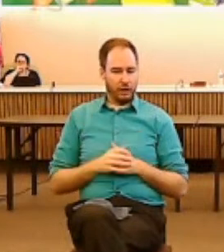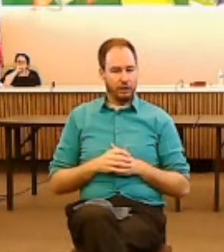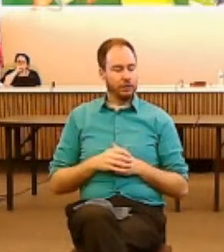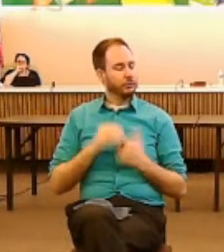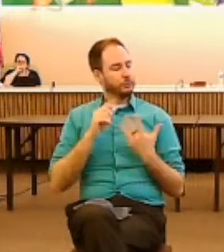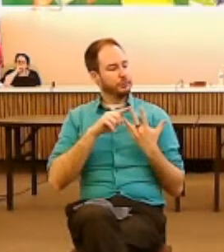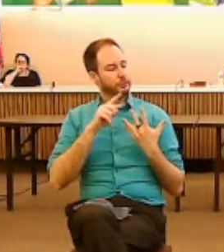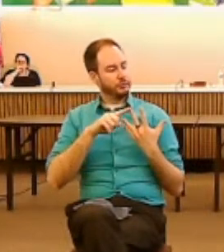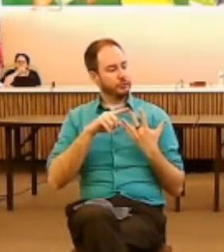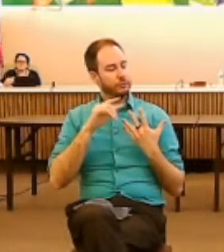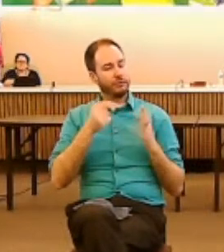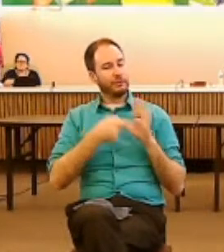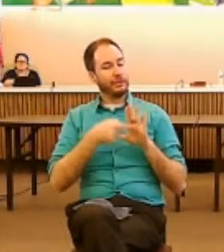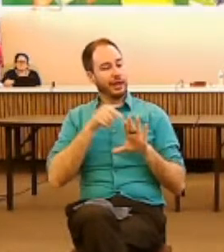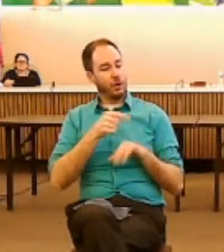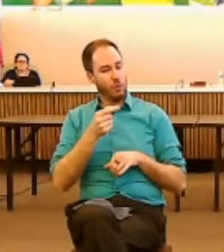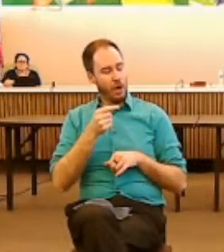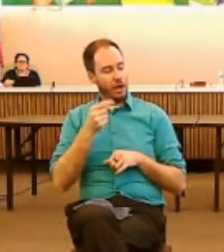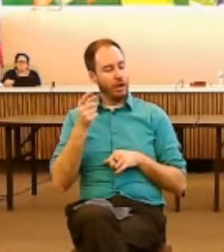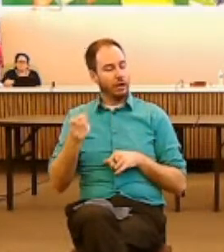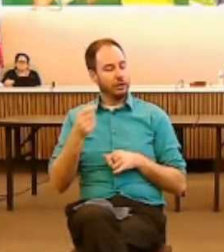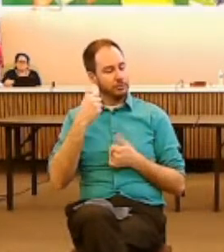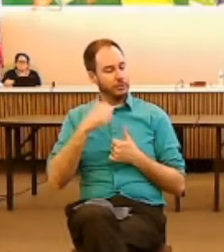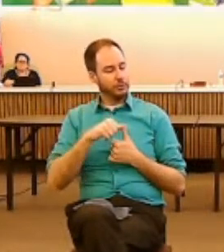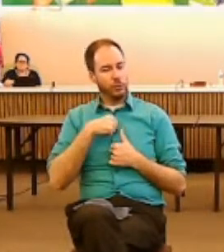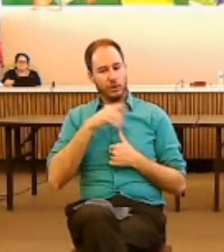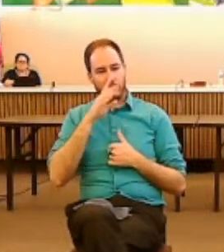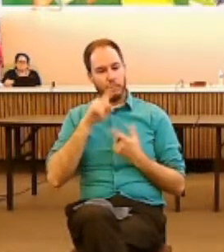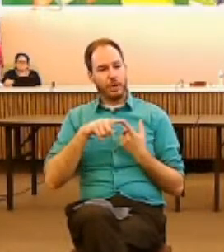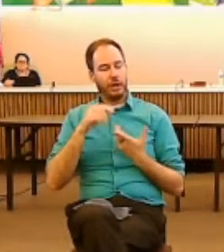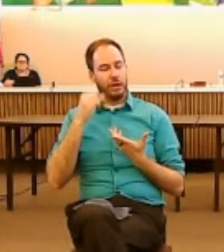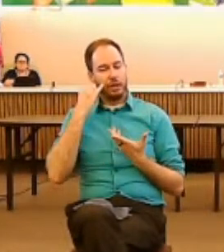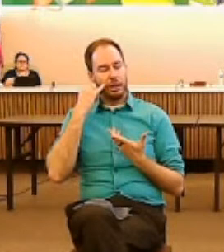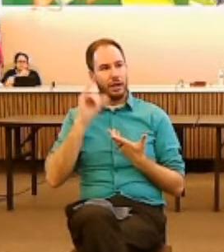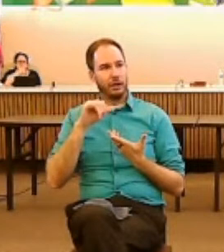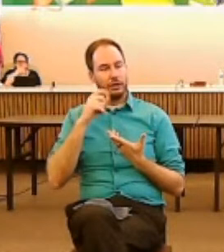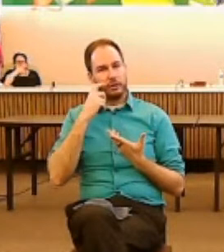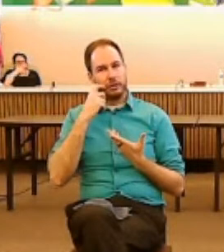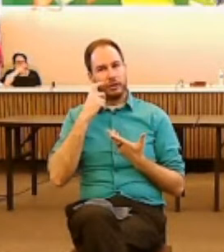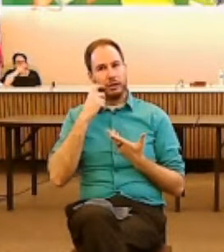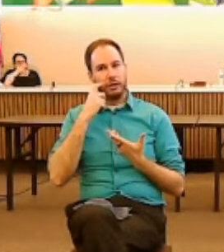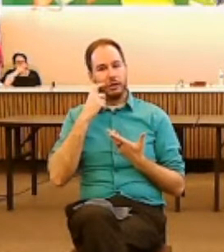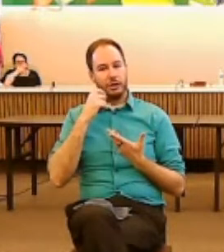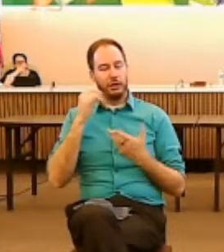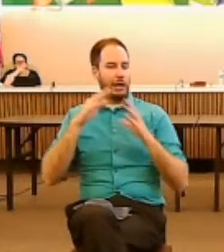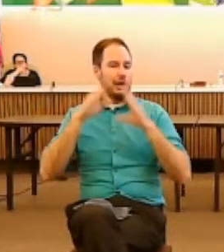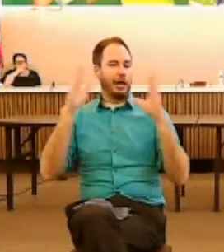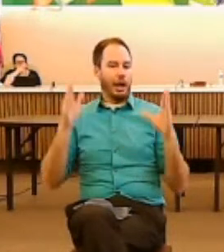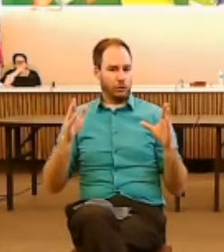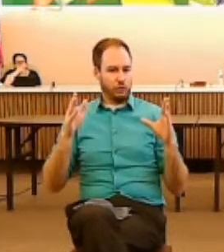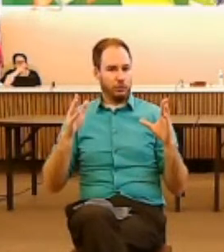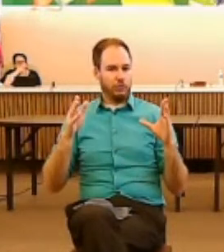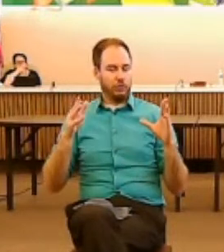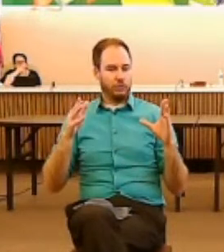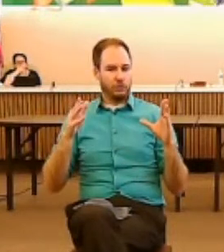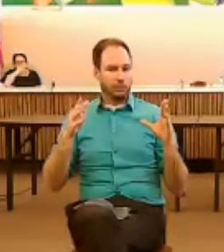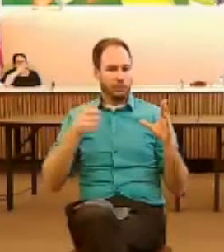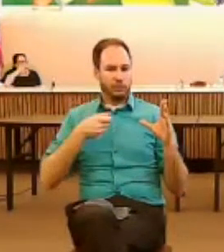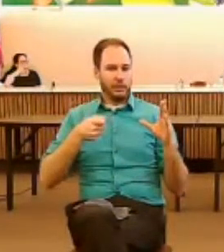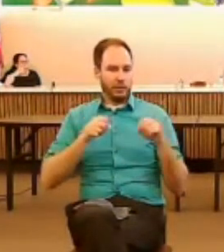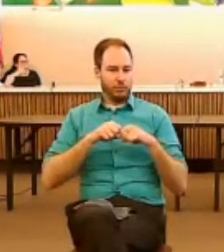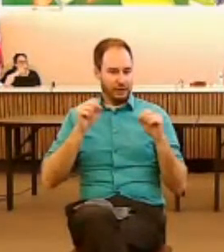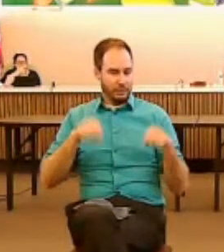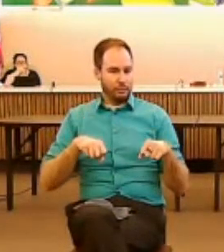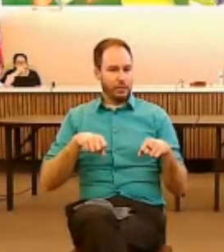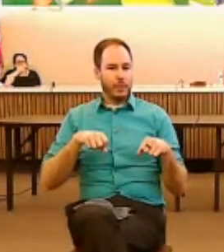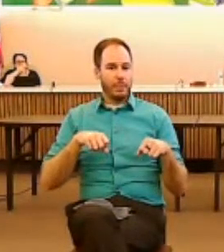So the analogy I had for those vacuums when we were talking, it's sort of like if you have, a whole house vacuum system. Yeah. And